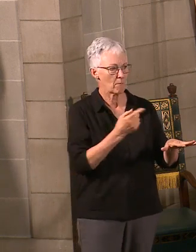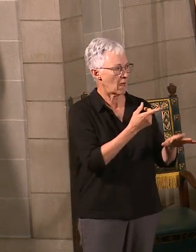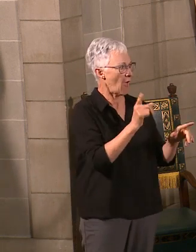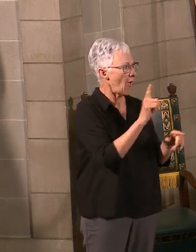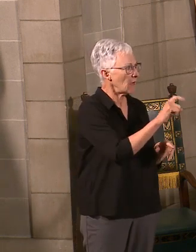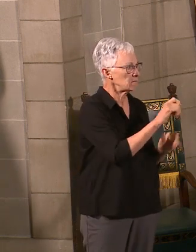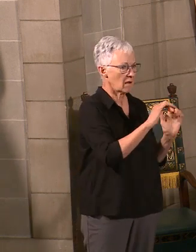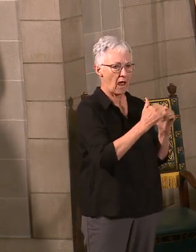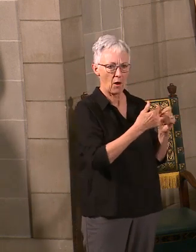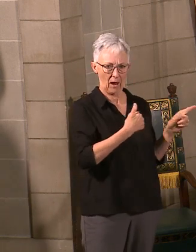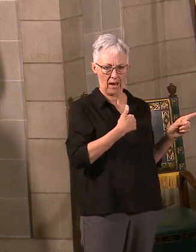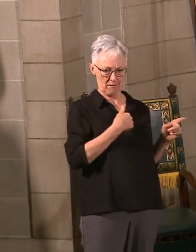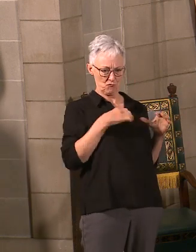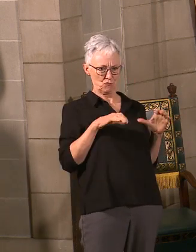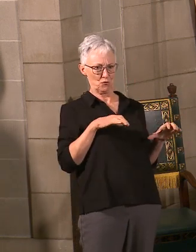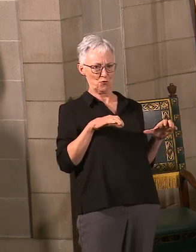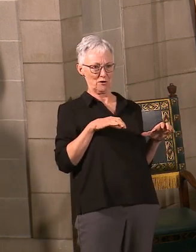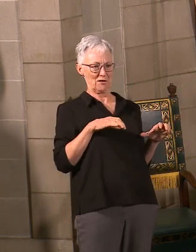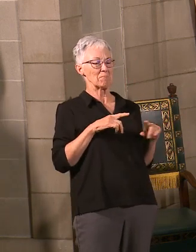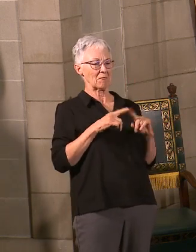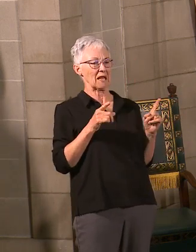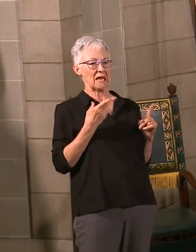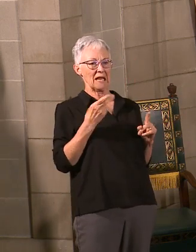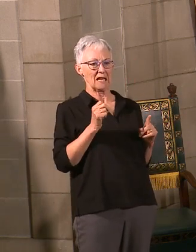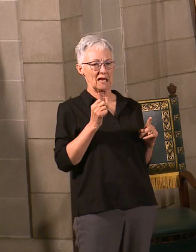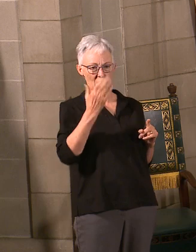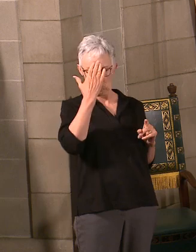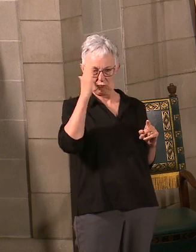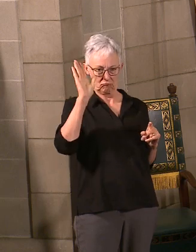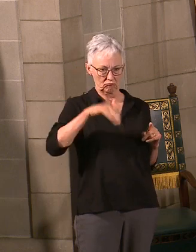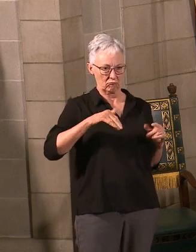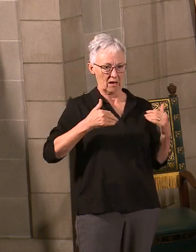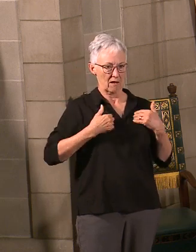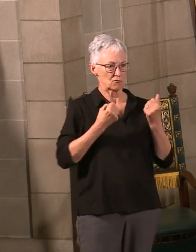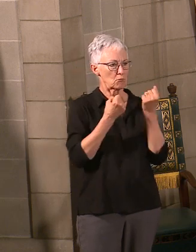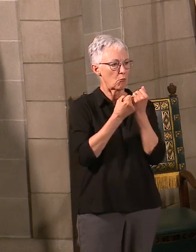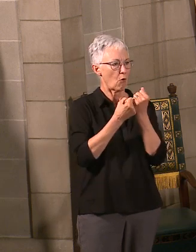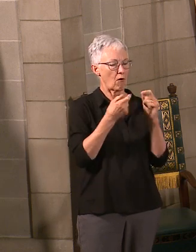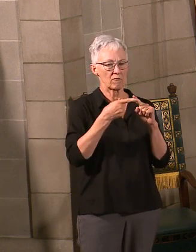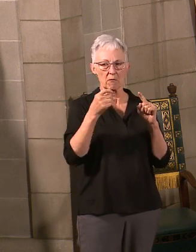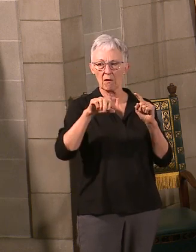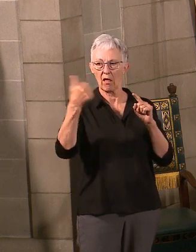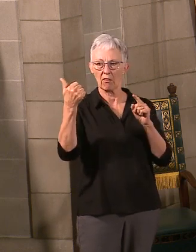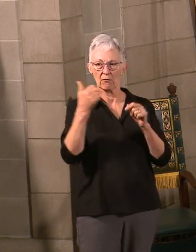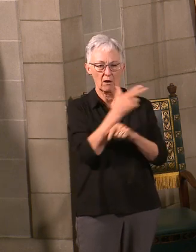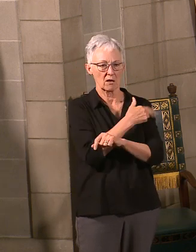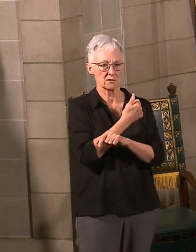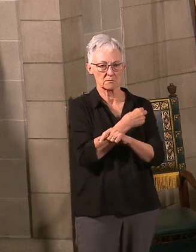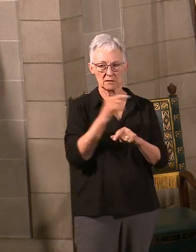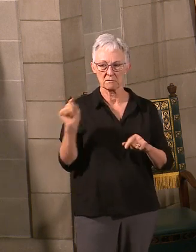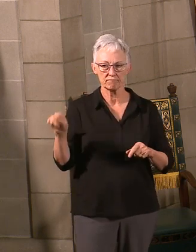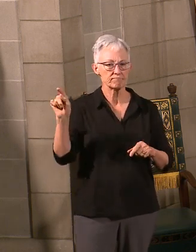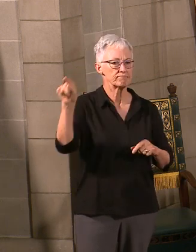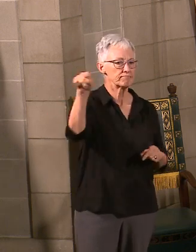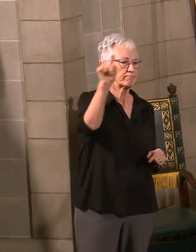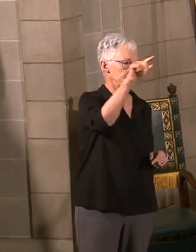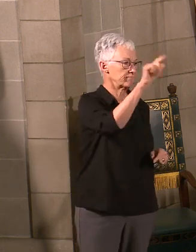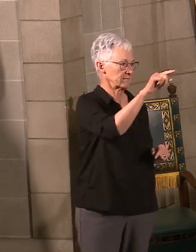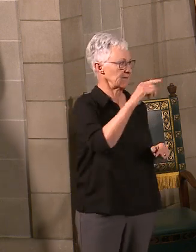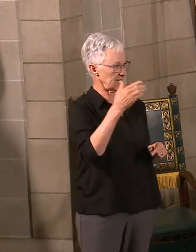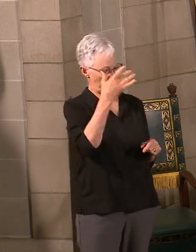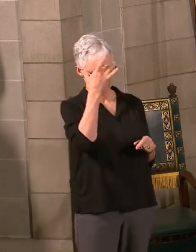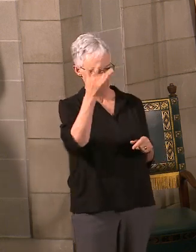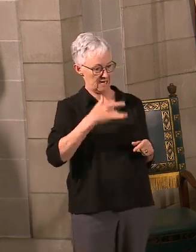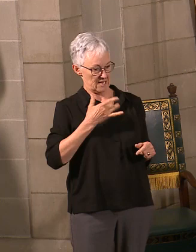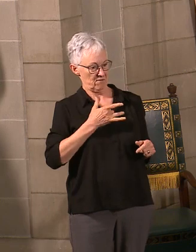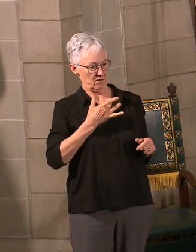he's doing. But I think he knows he has the support of all his co-hospitals and other doctors that come in and support them, the